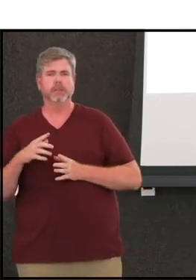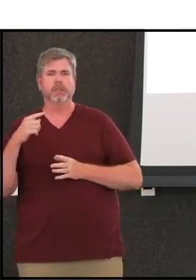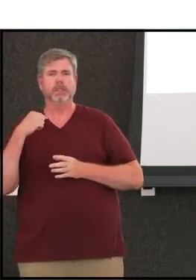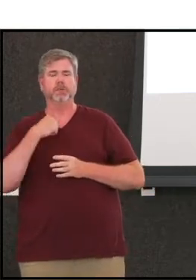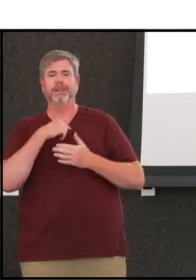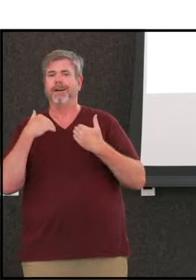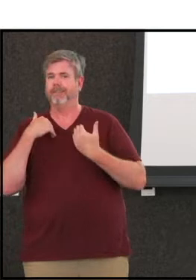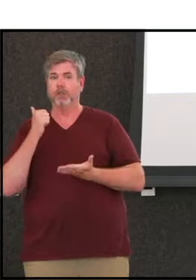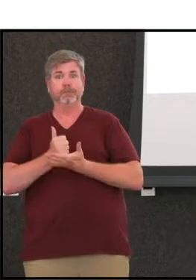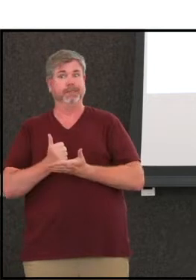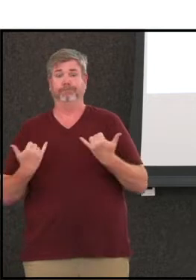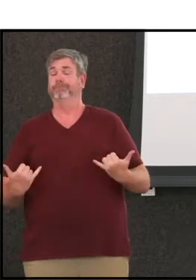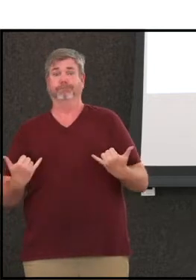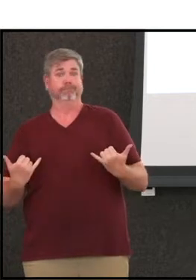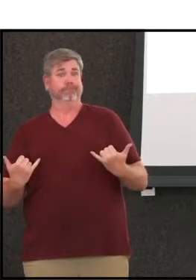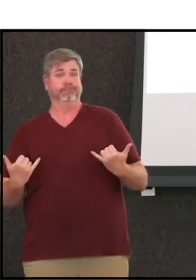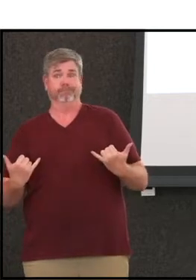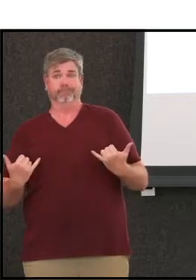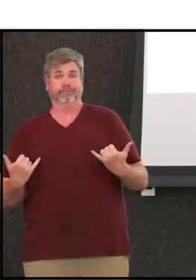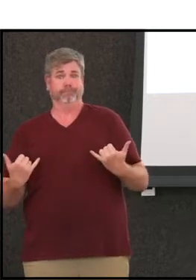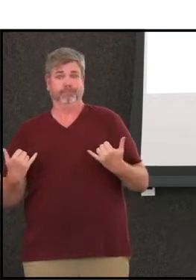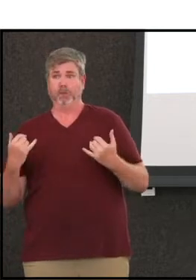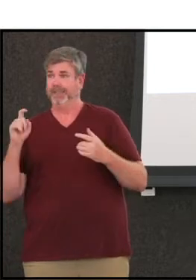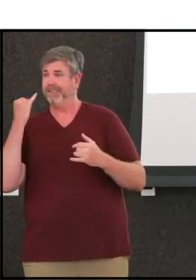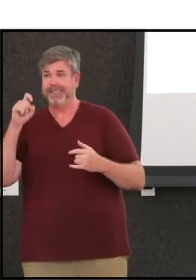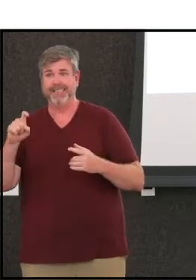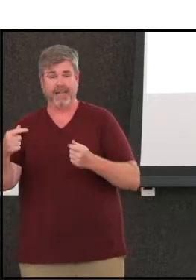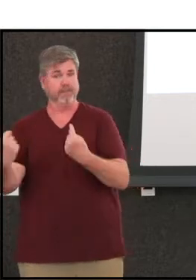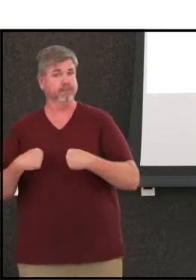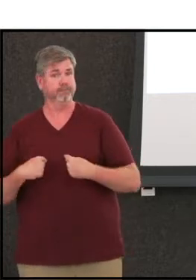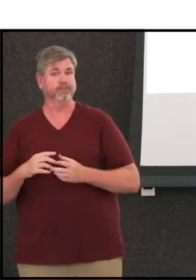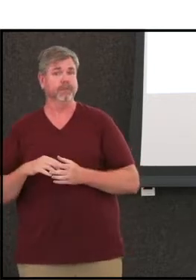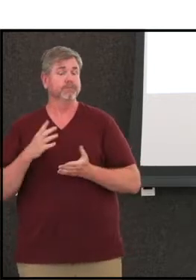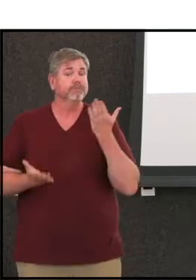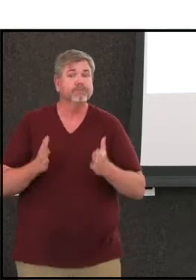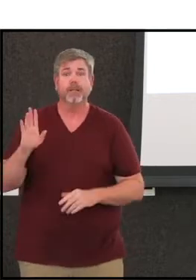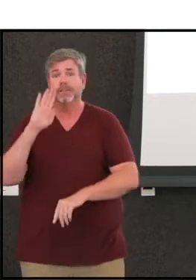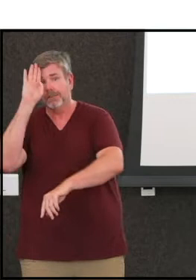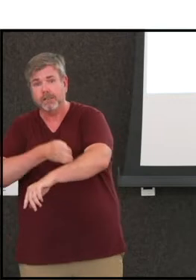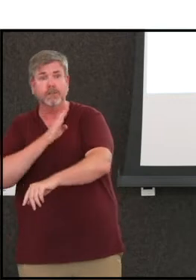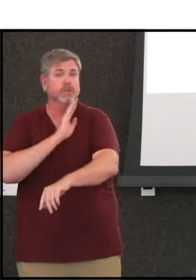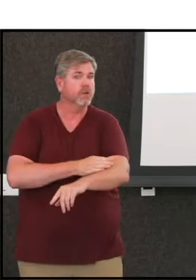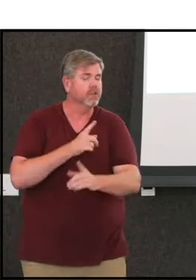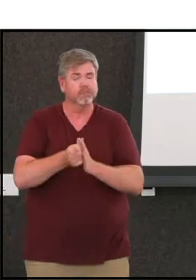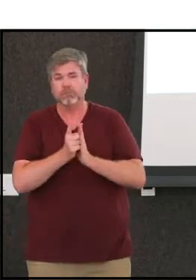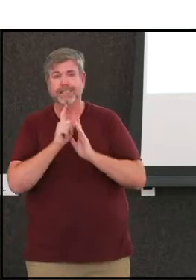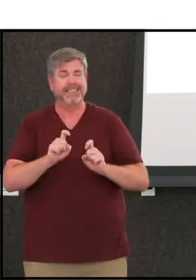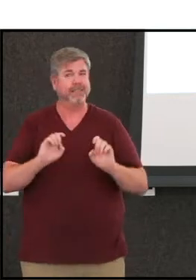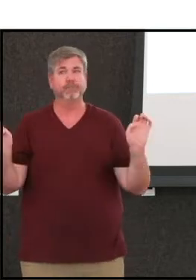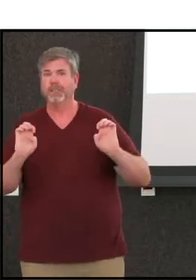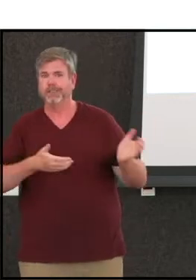teen could come any day to the emergency room, and it will be provided with treatment.